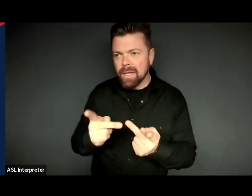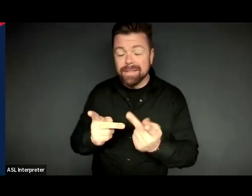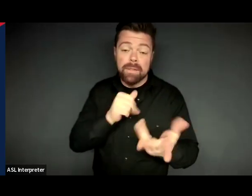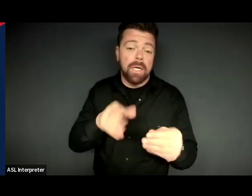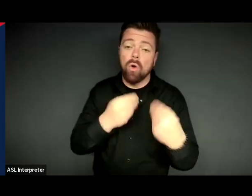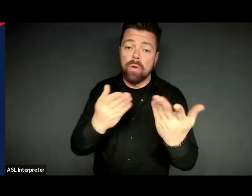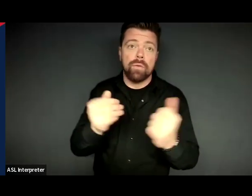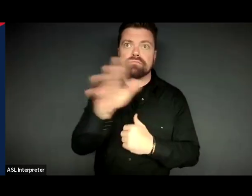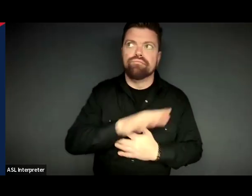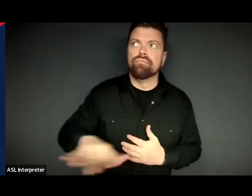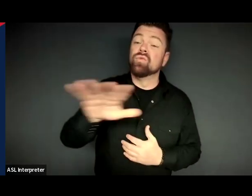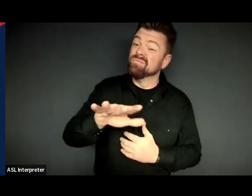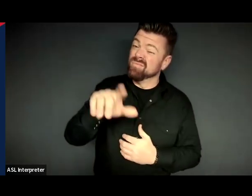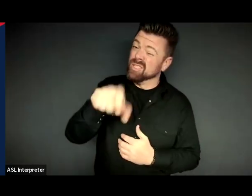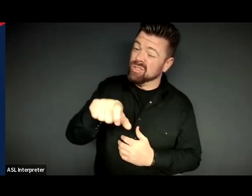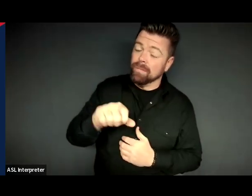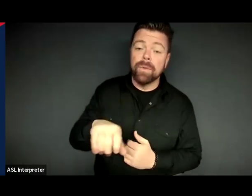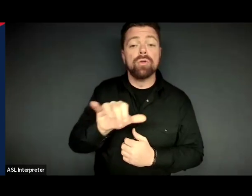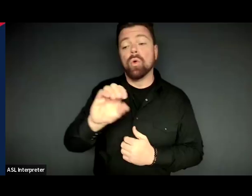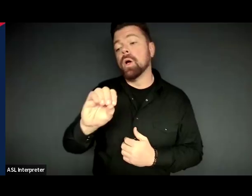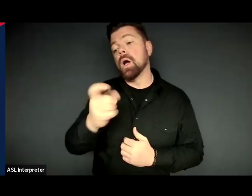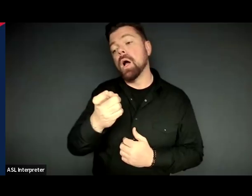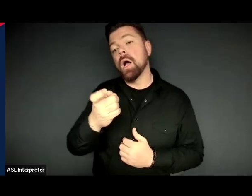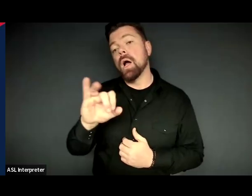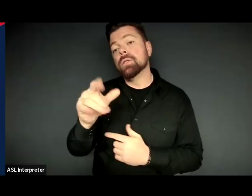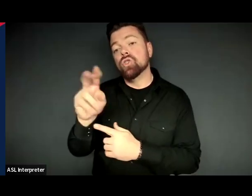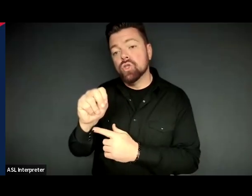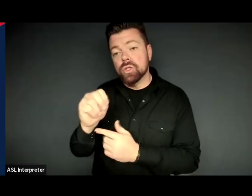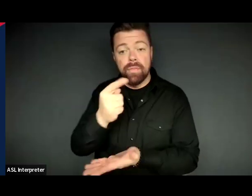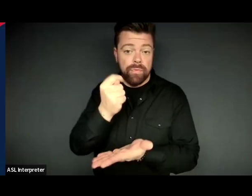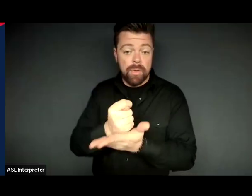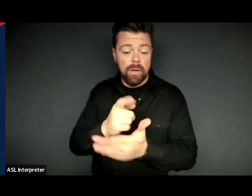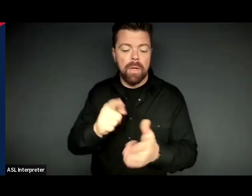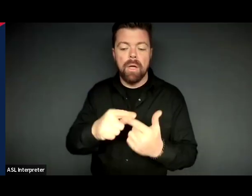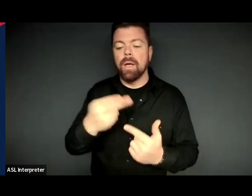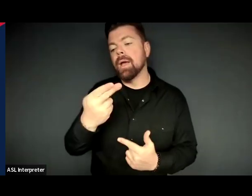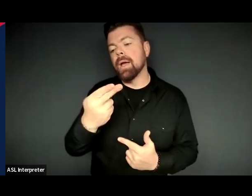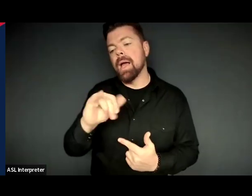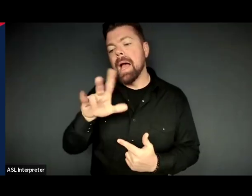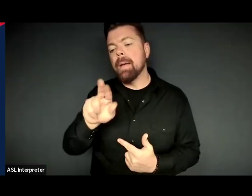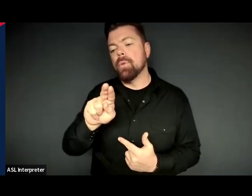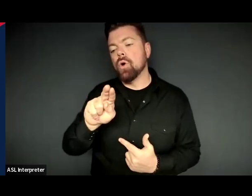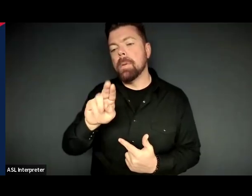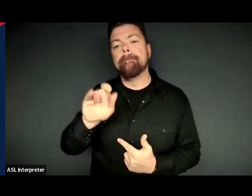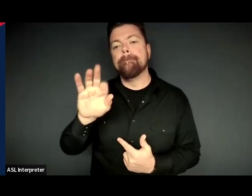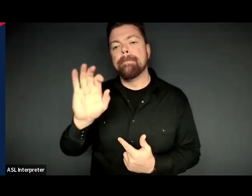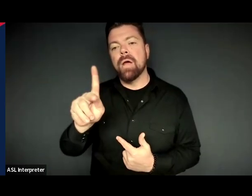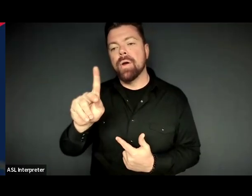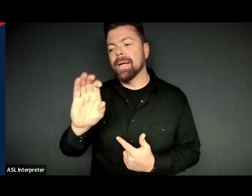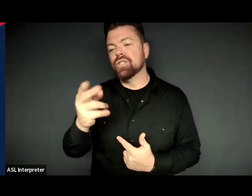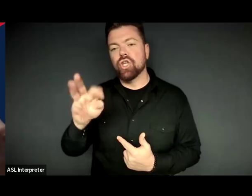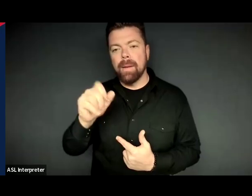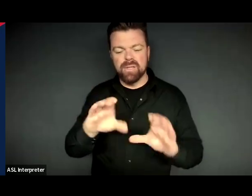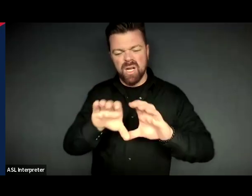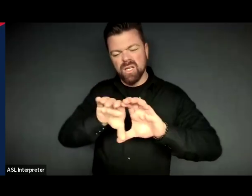be. Now there's oxygen therapy that's also being done. There's hyperbaric chambers that you can go in.